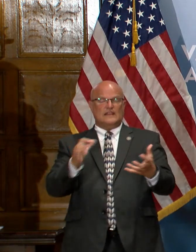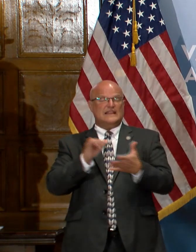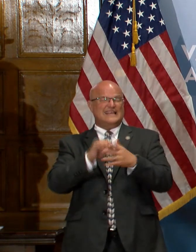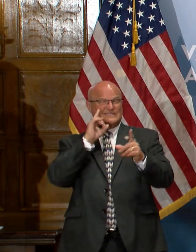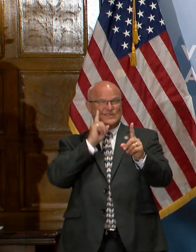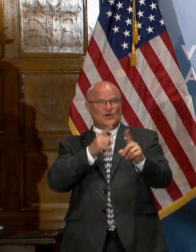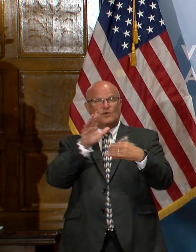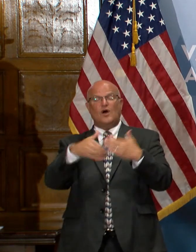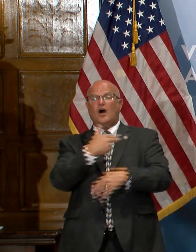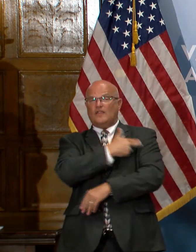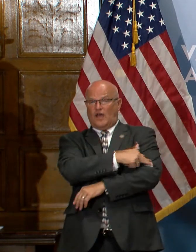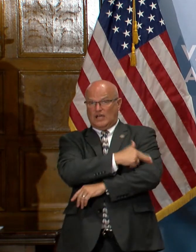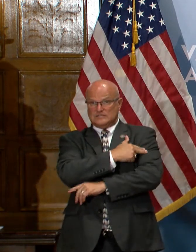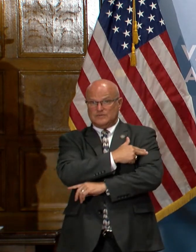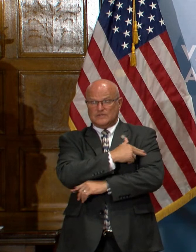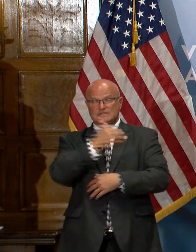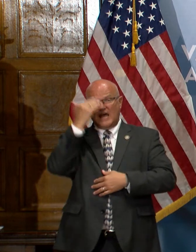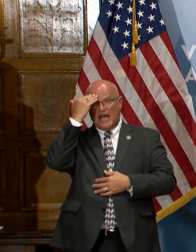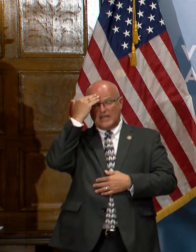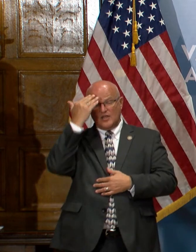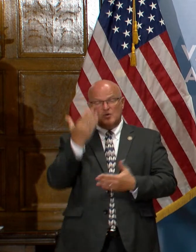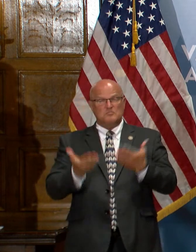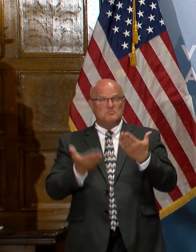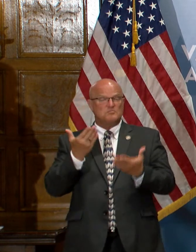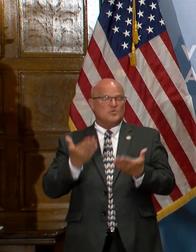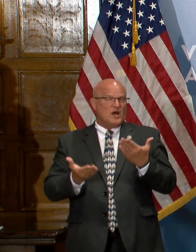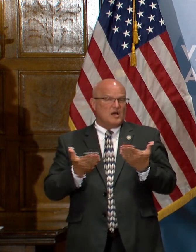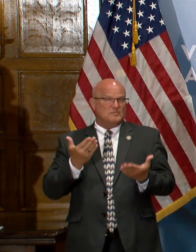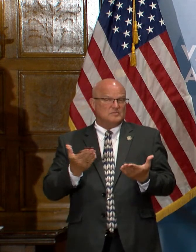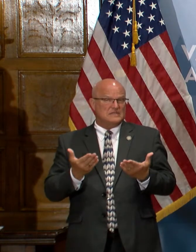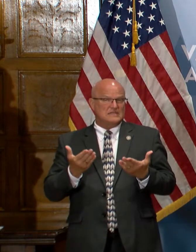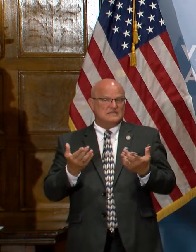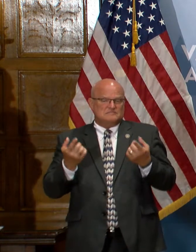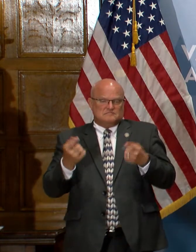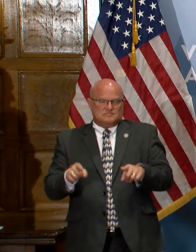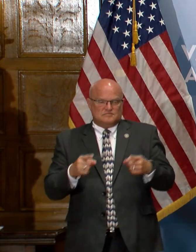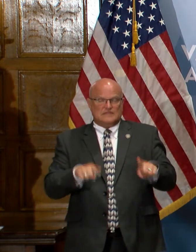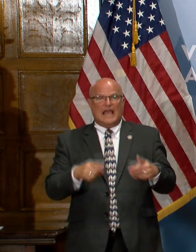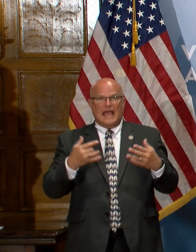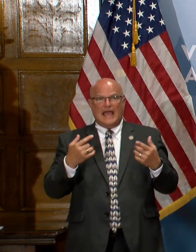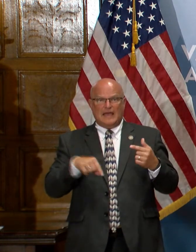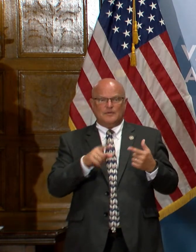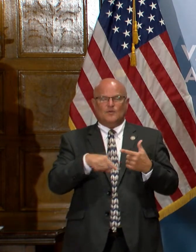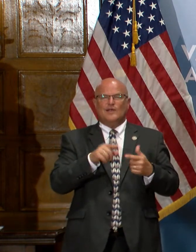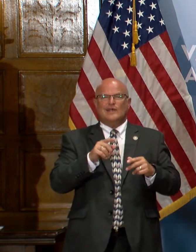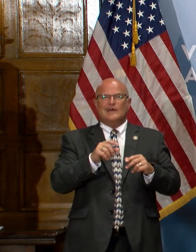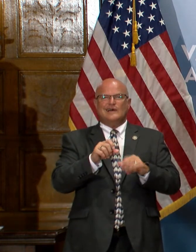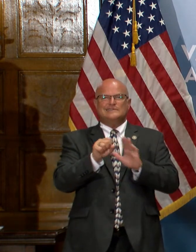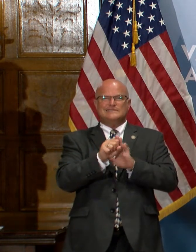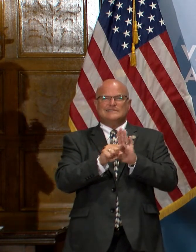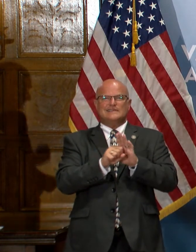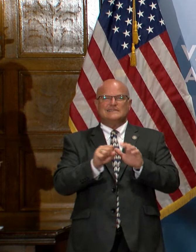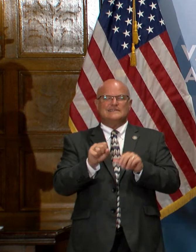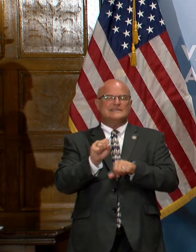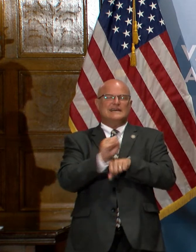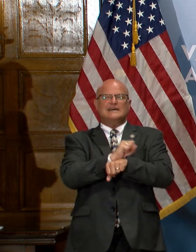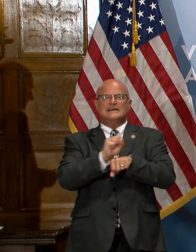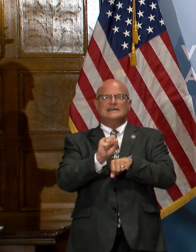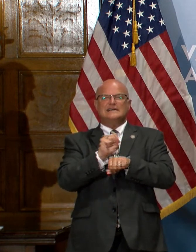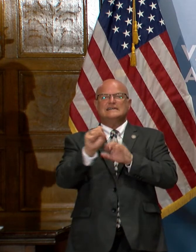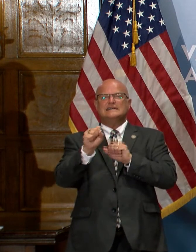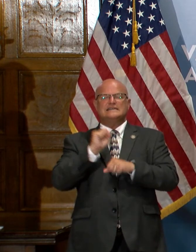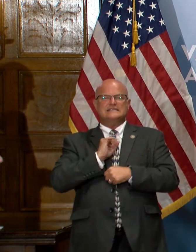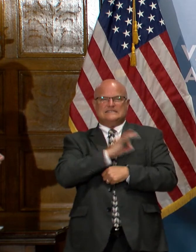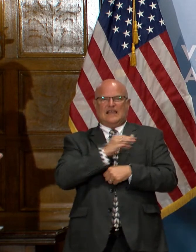goal of all the hospitals. And I know there's probably going to be, an incident here or there where that isn't possible, but by and large, our